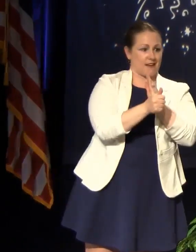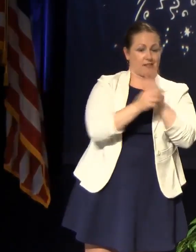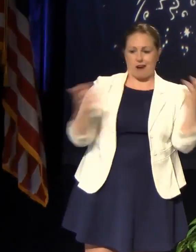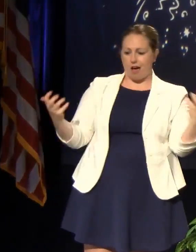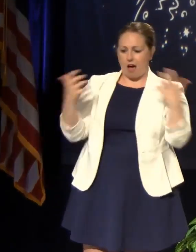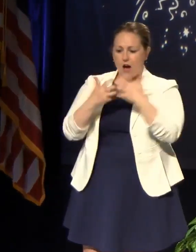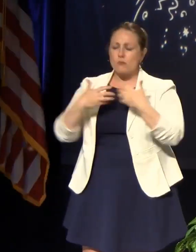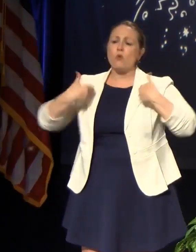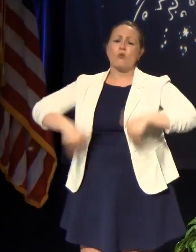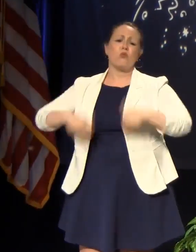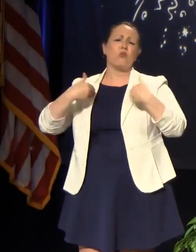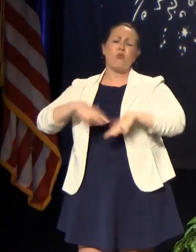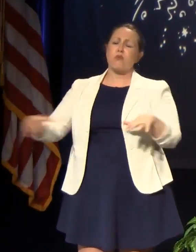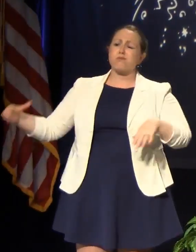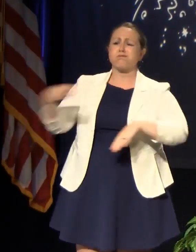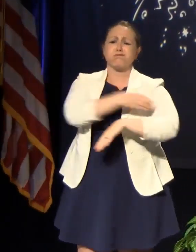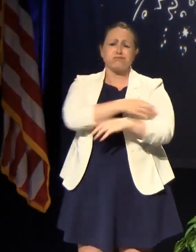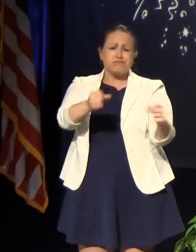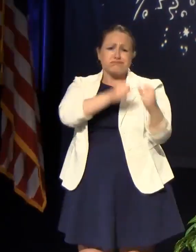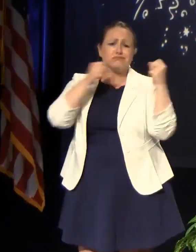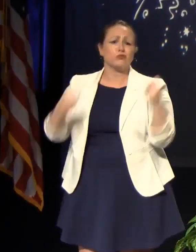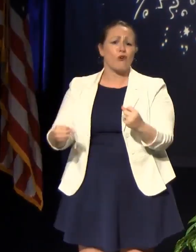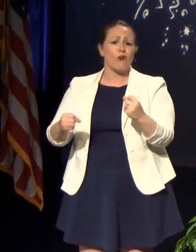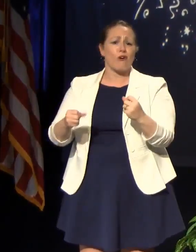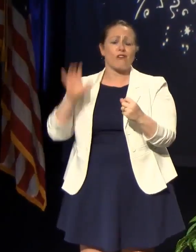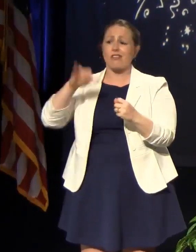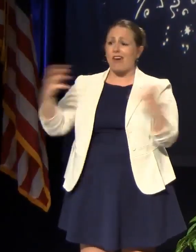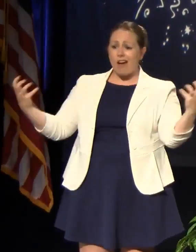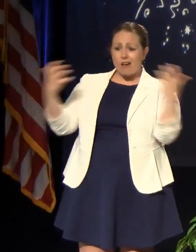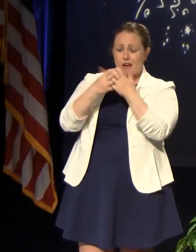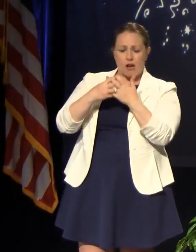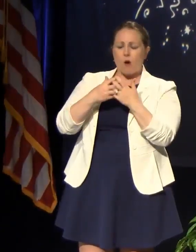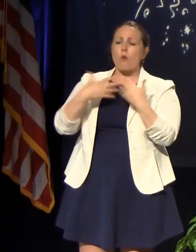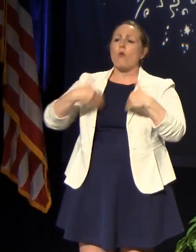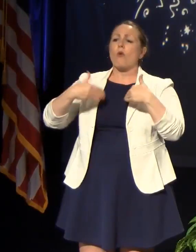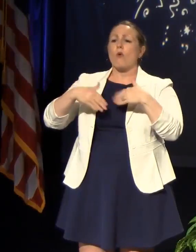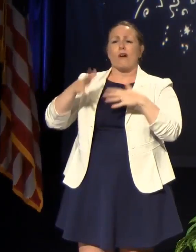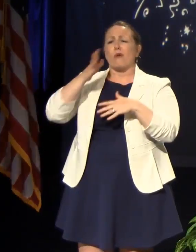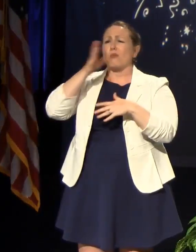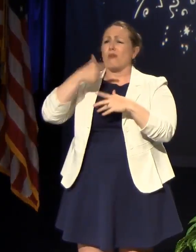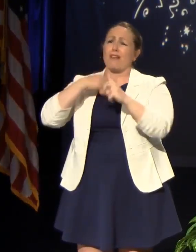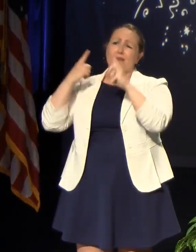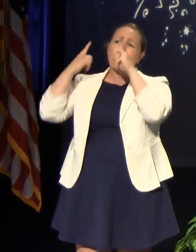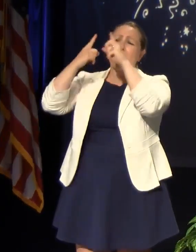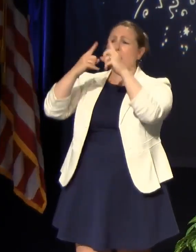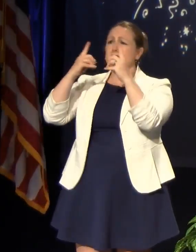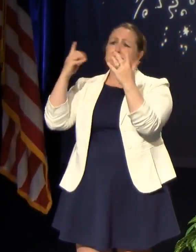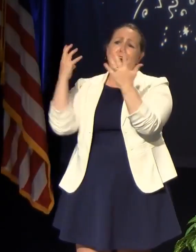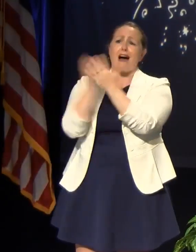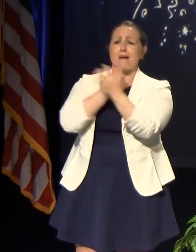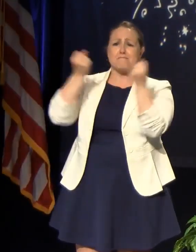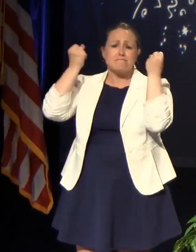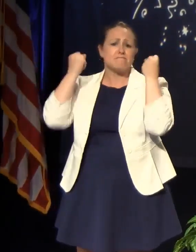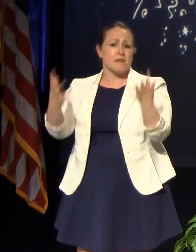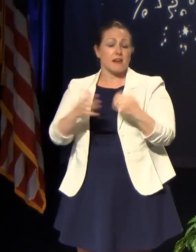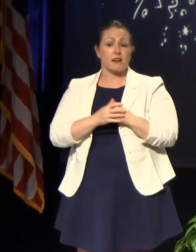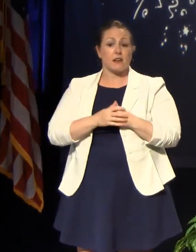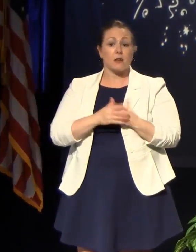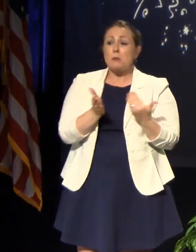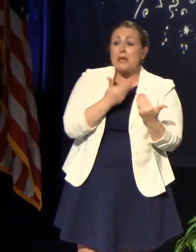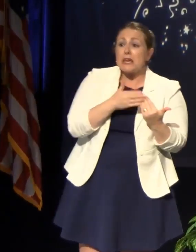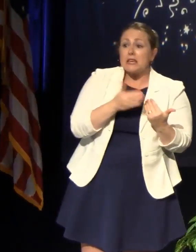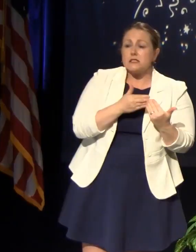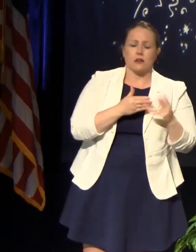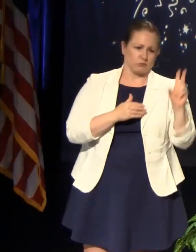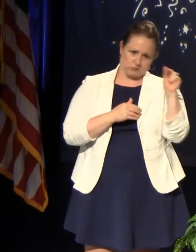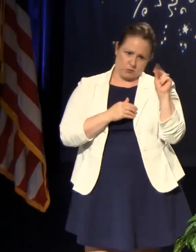be overcome. That combination will take you places you never imagined. Will it be easy? Nope. Will